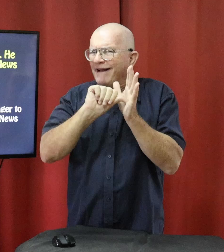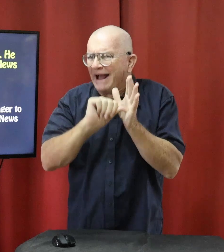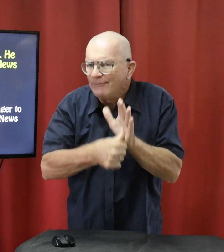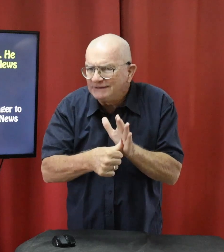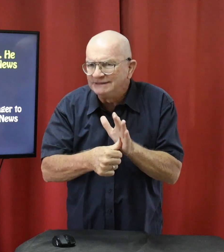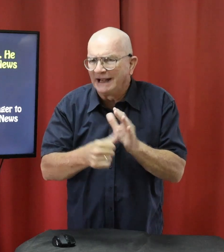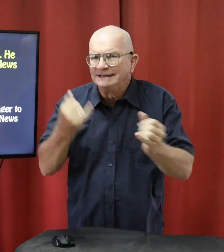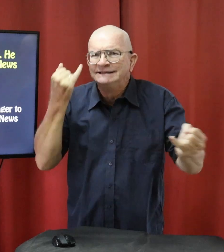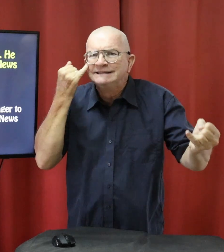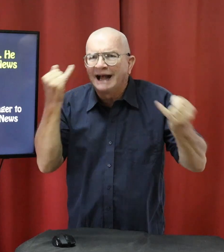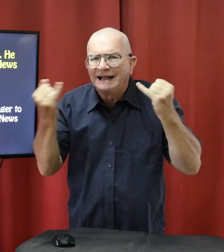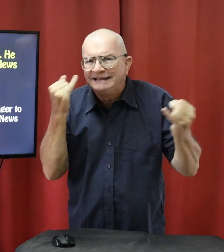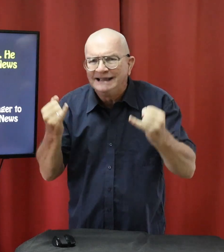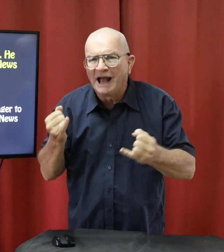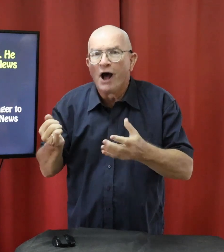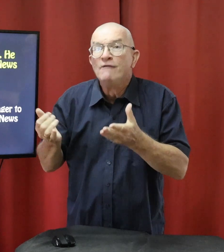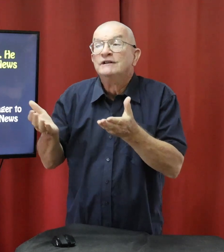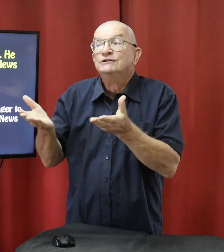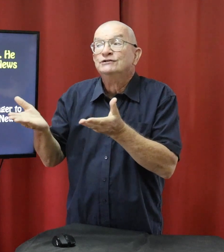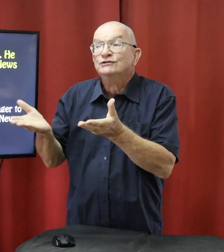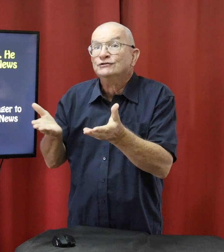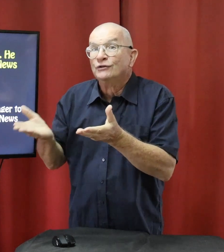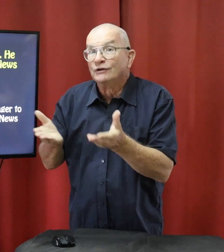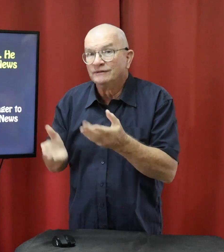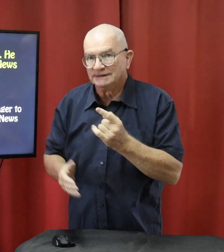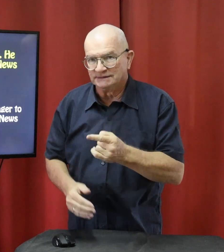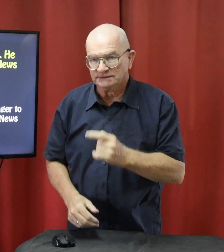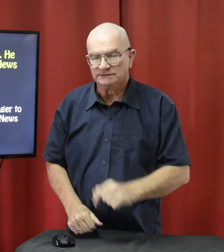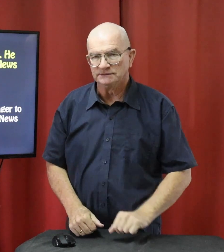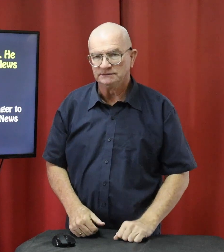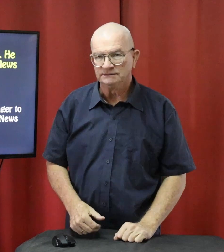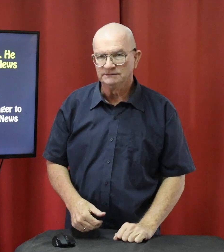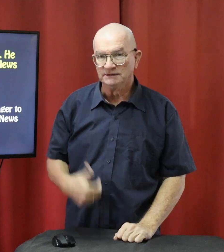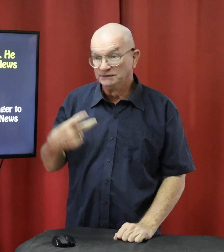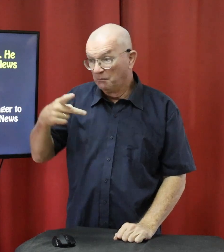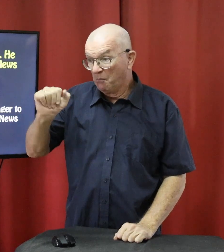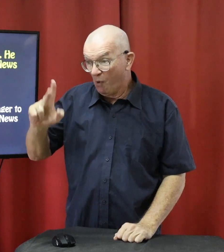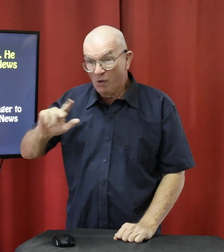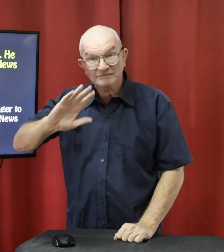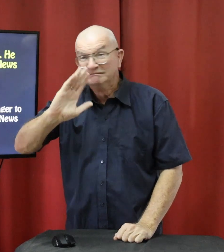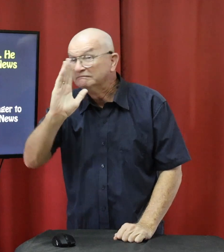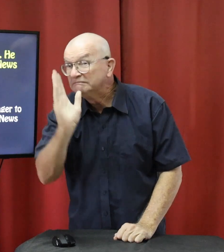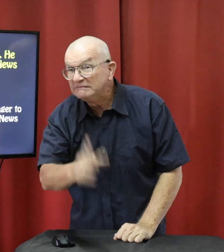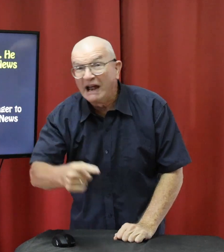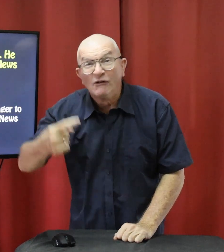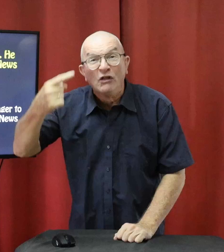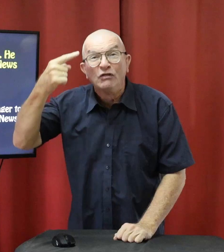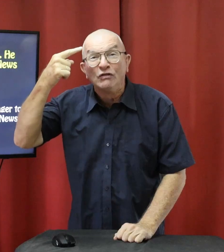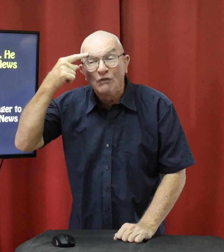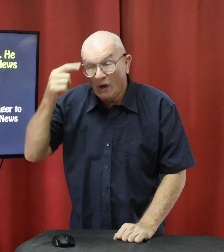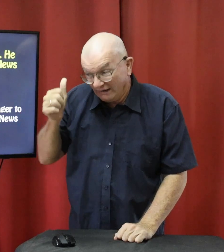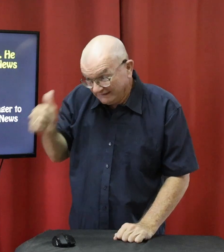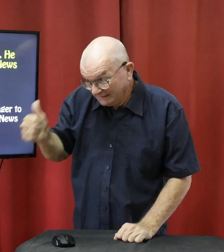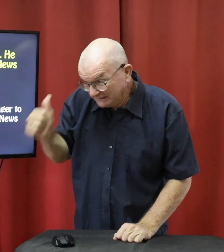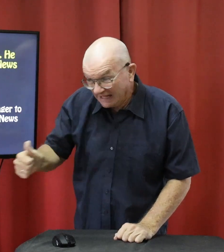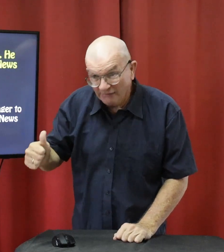Again, I want to emphasize the idea of serving. Paul never thought of